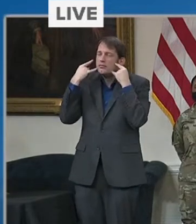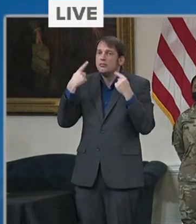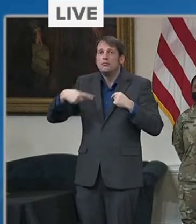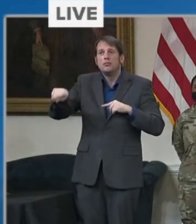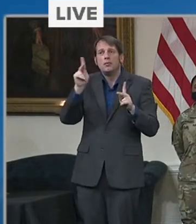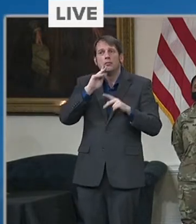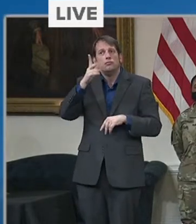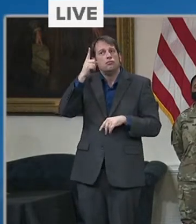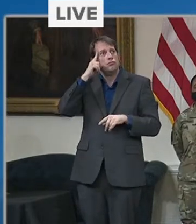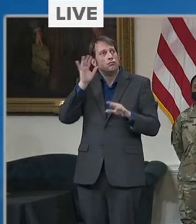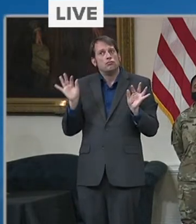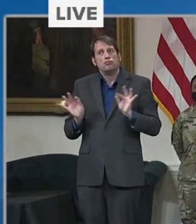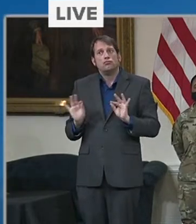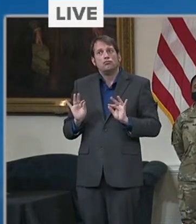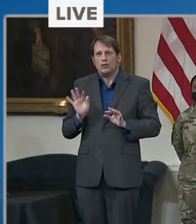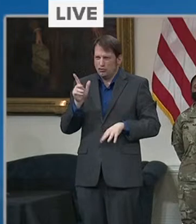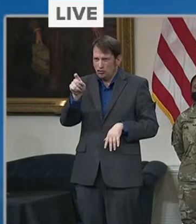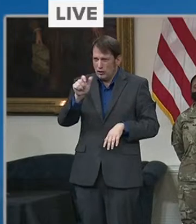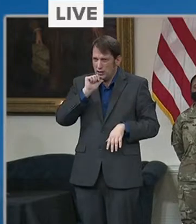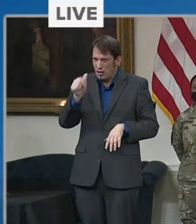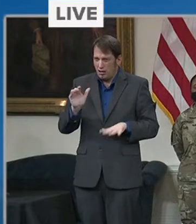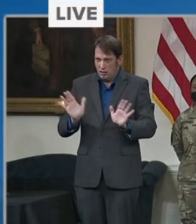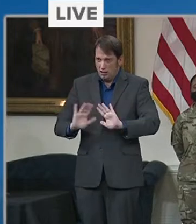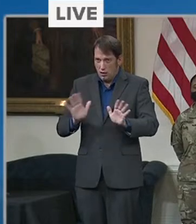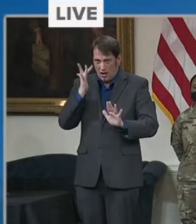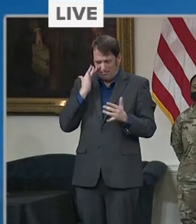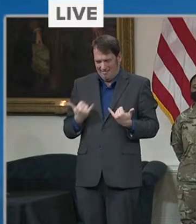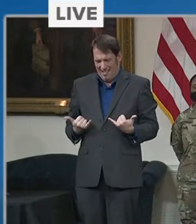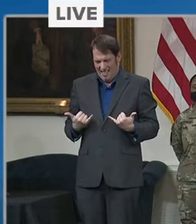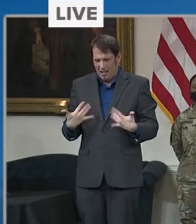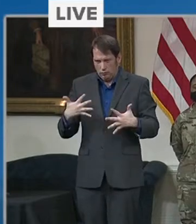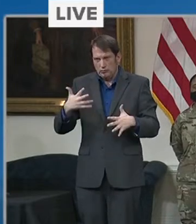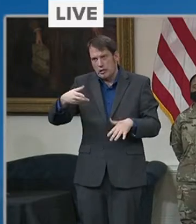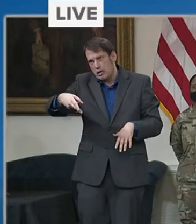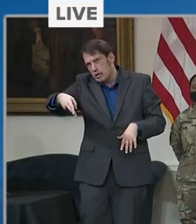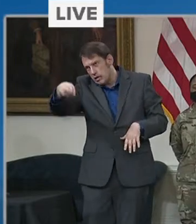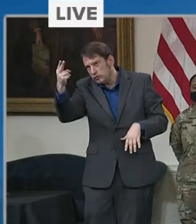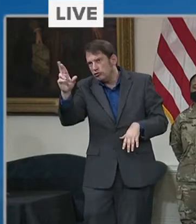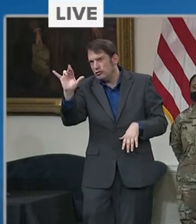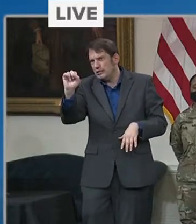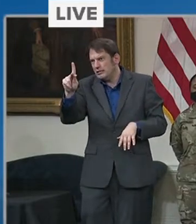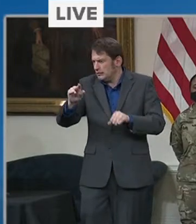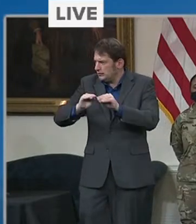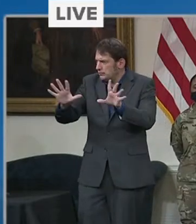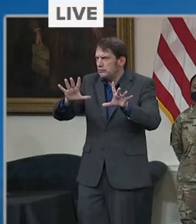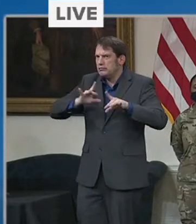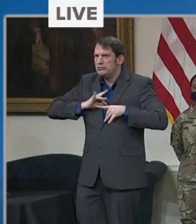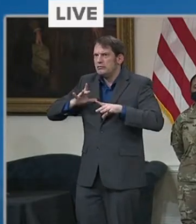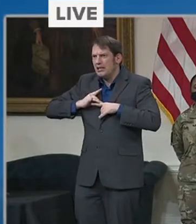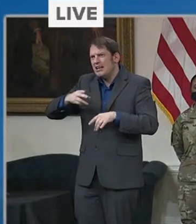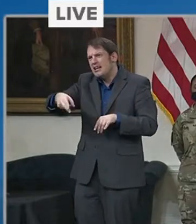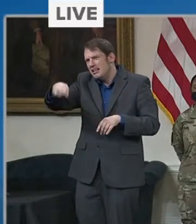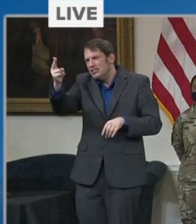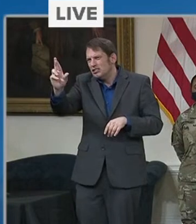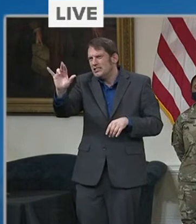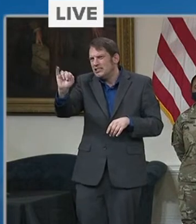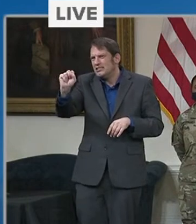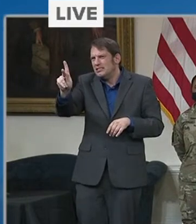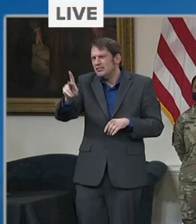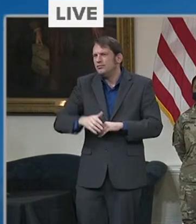time. As of this morning, our state has lost over